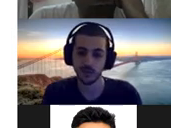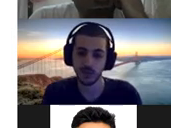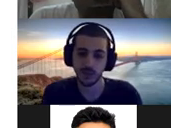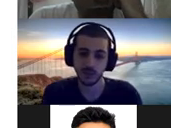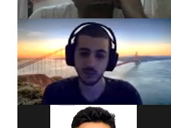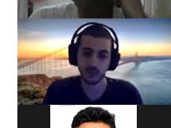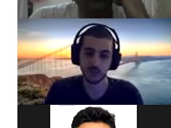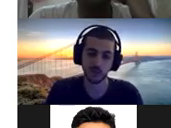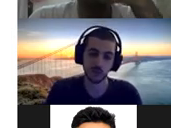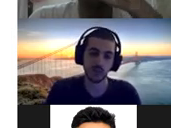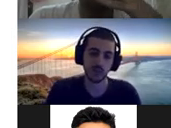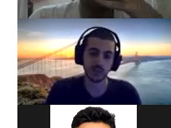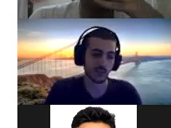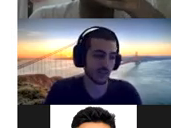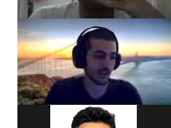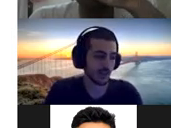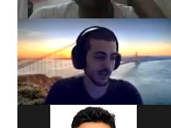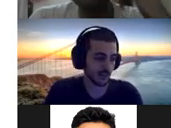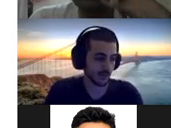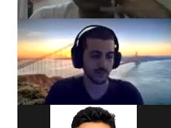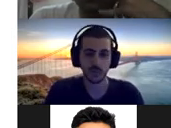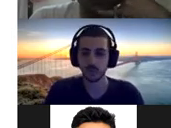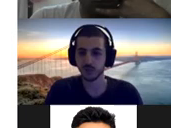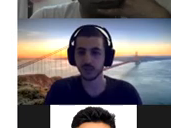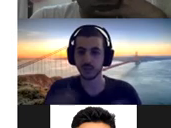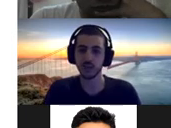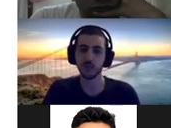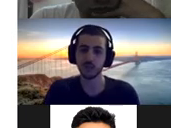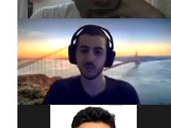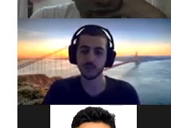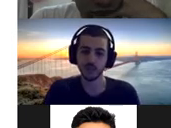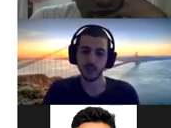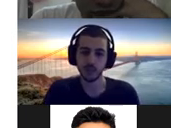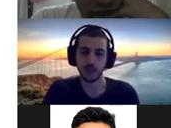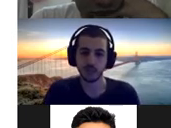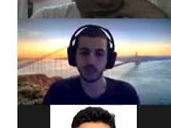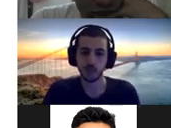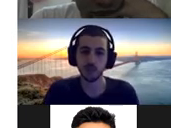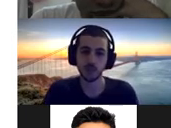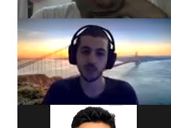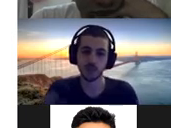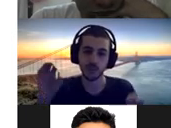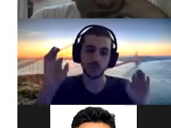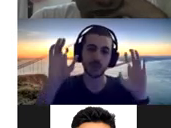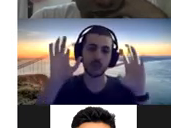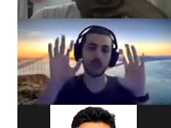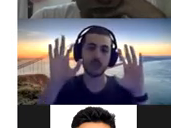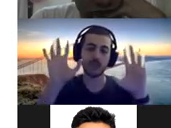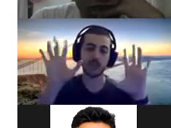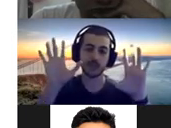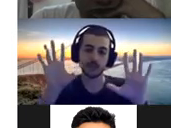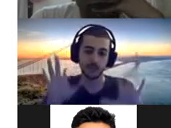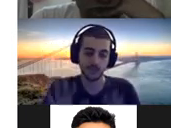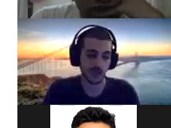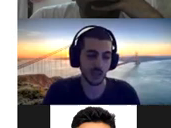accuracy. That means, to me at least, that using the entire body is more important than using the